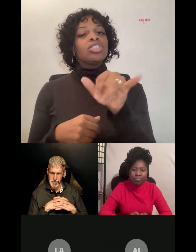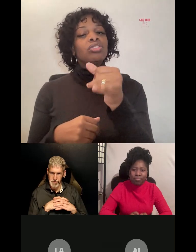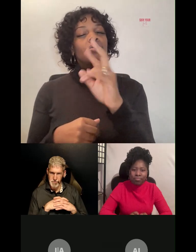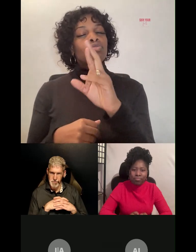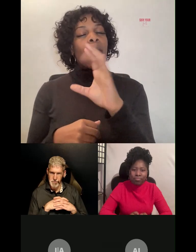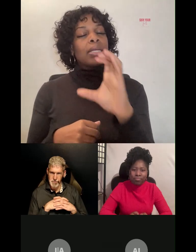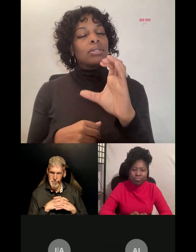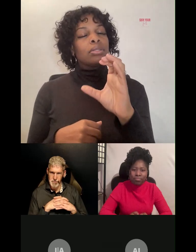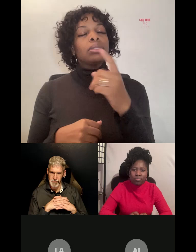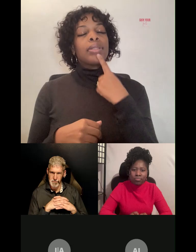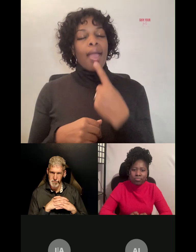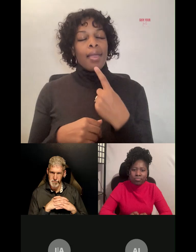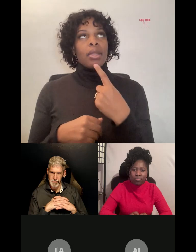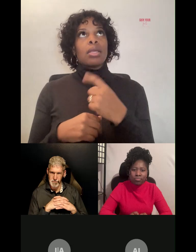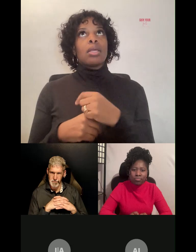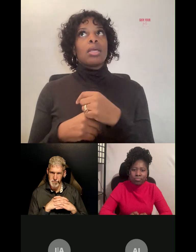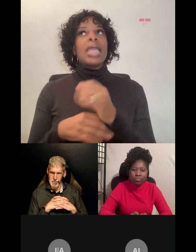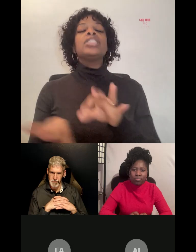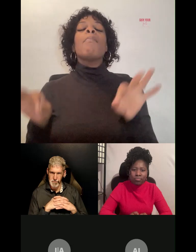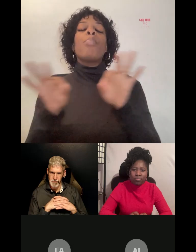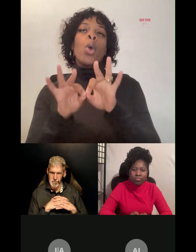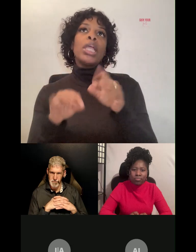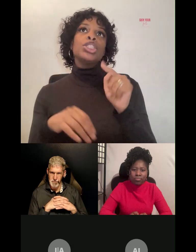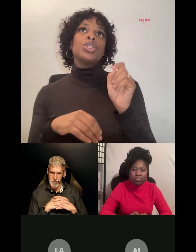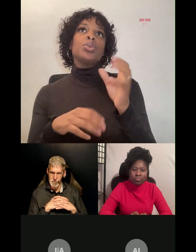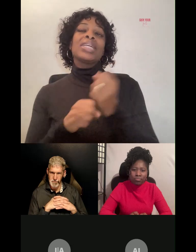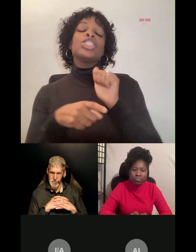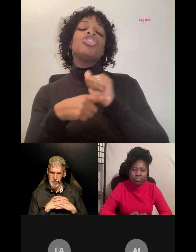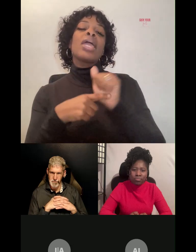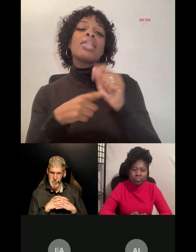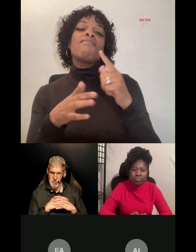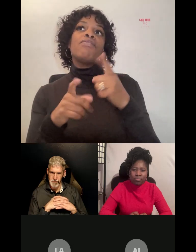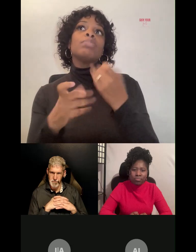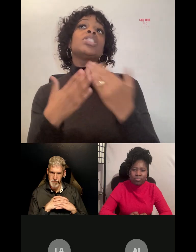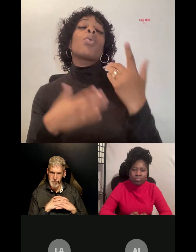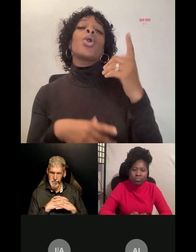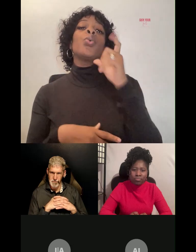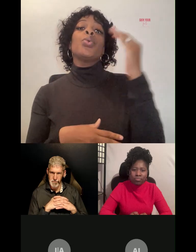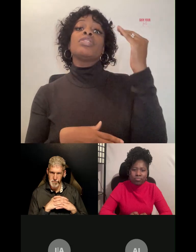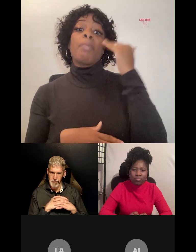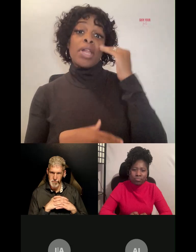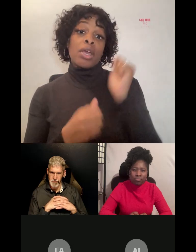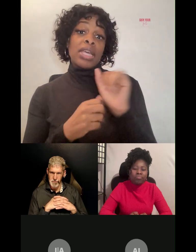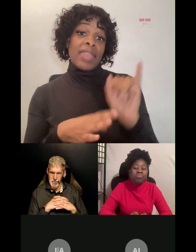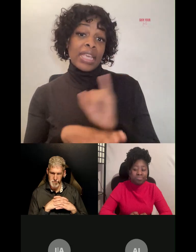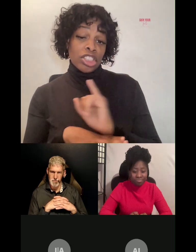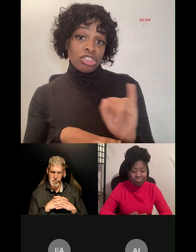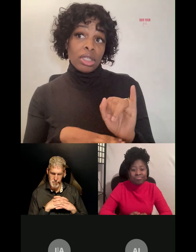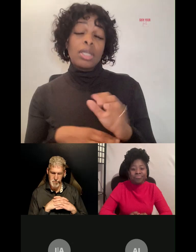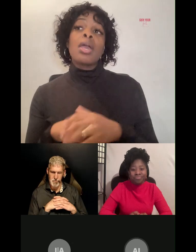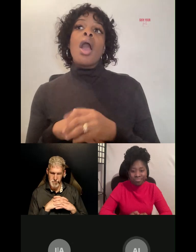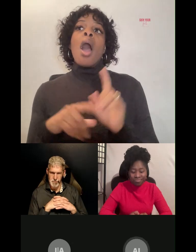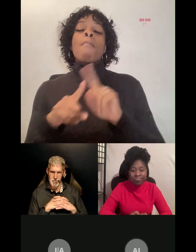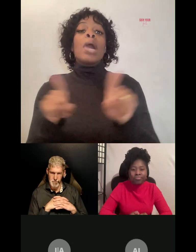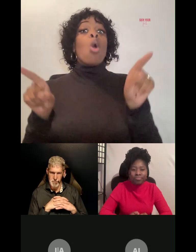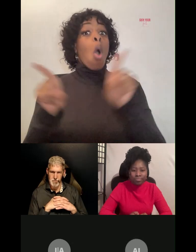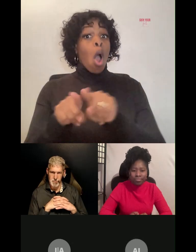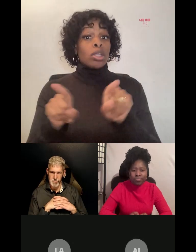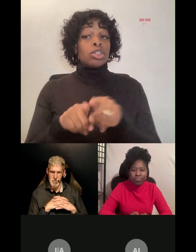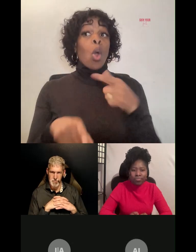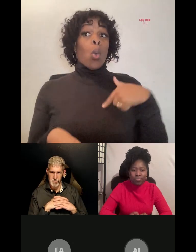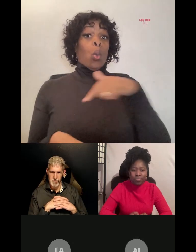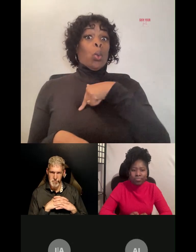And like Ryan said, it's important to get training from someone who's familiar in that industry.